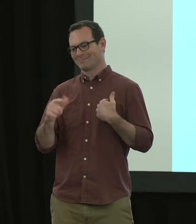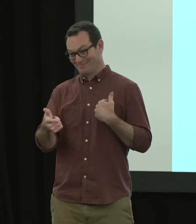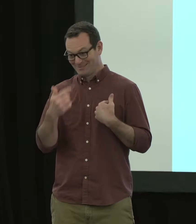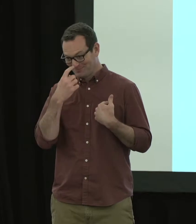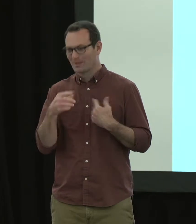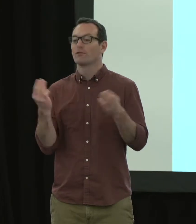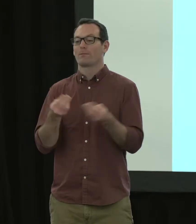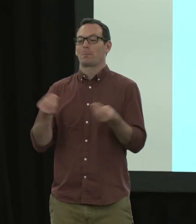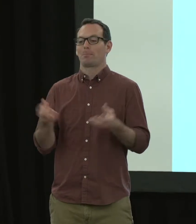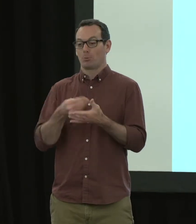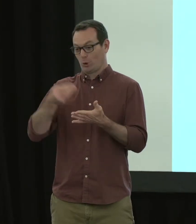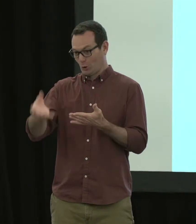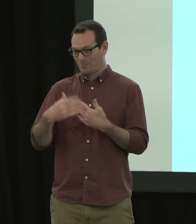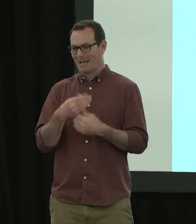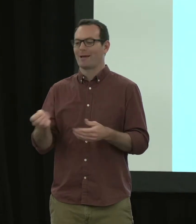Accessibility.